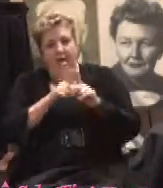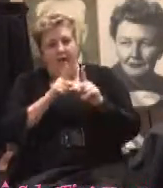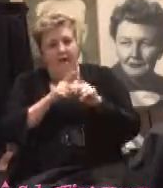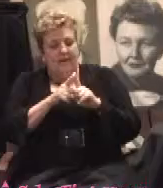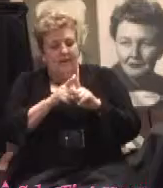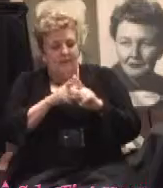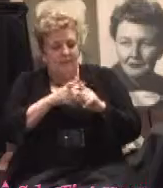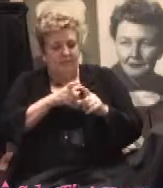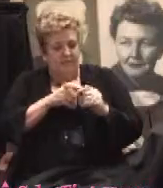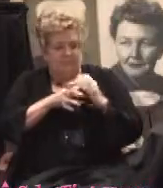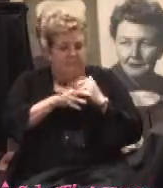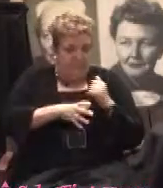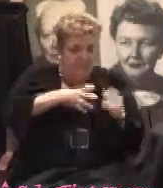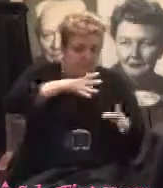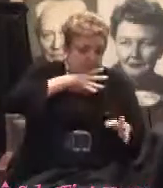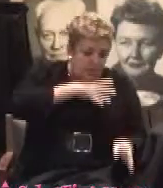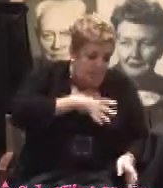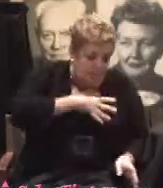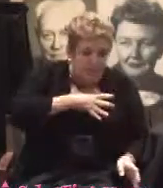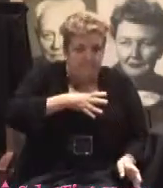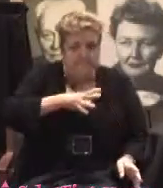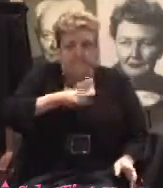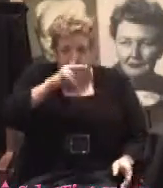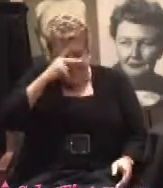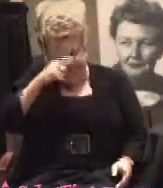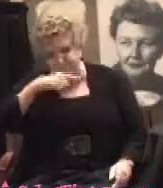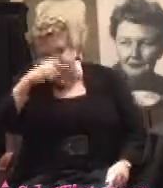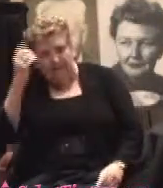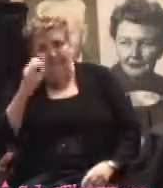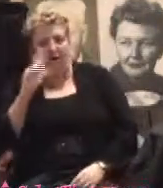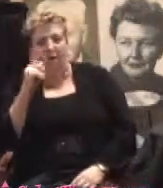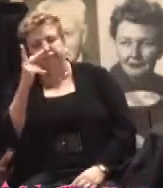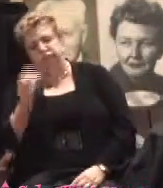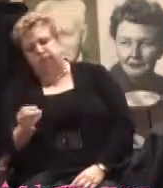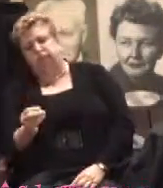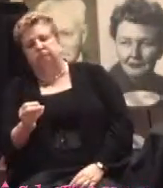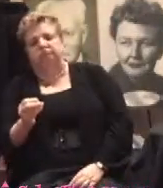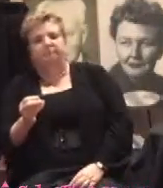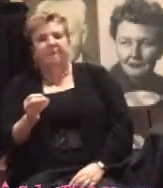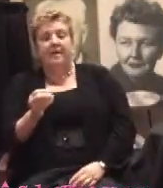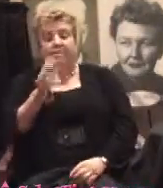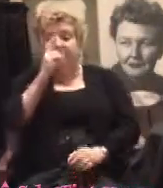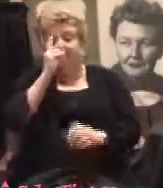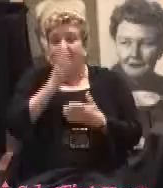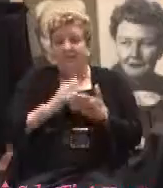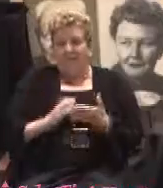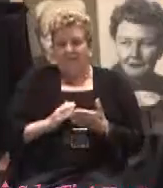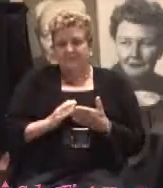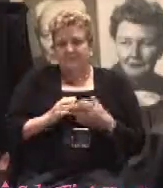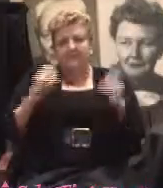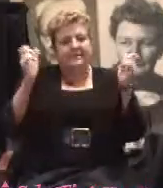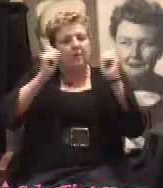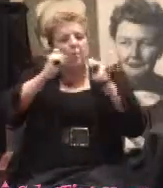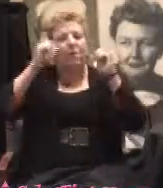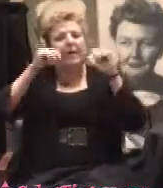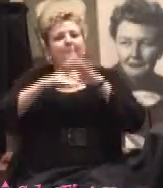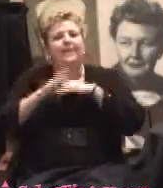sink. But the funniest part of this story is that I woke up in a sleeping bag with a pillow under my head